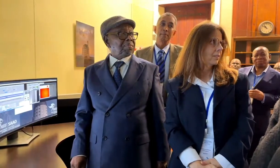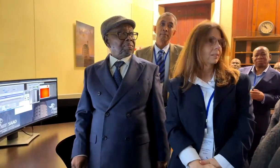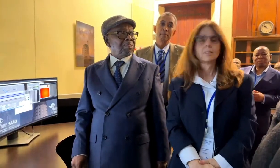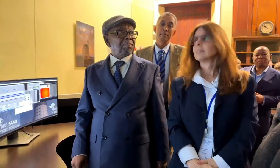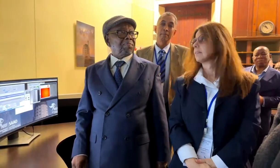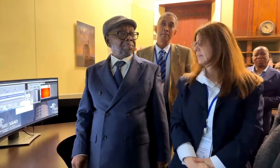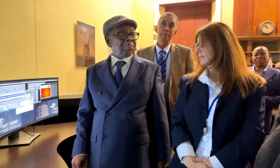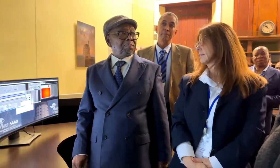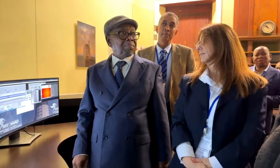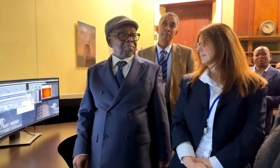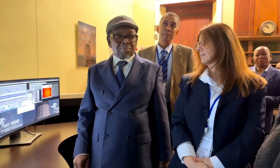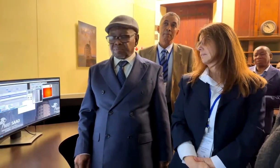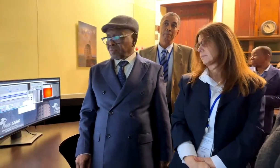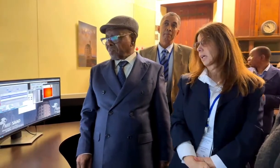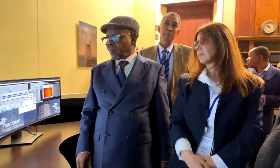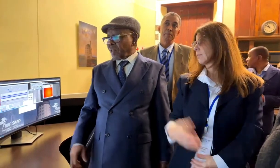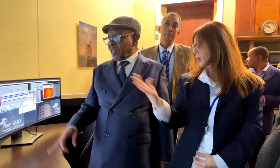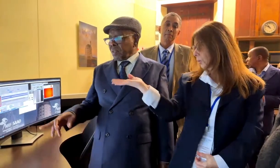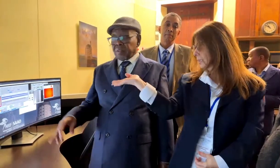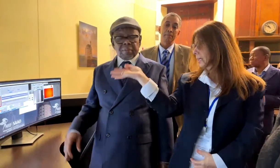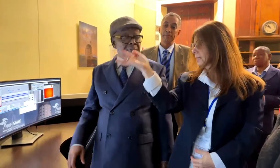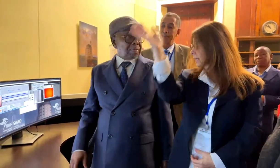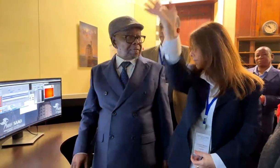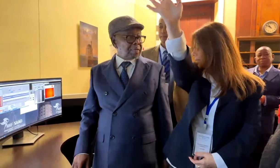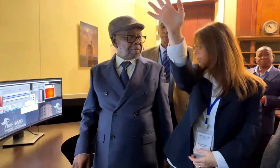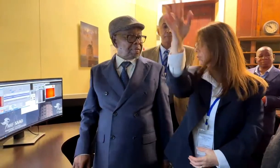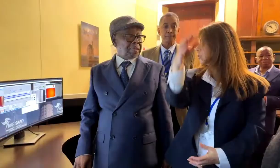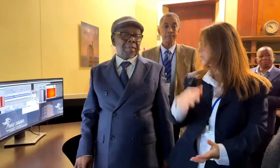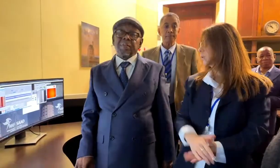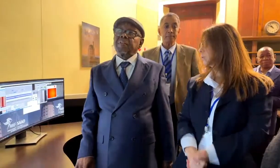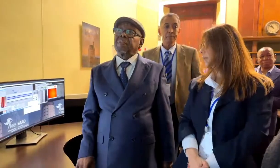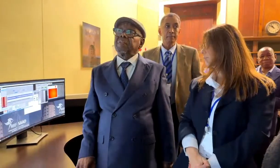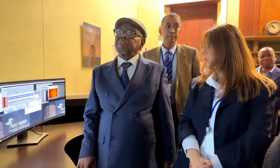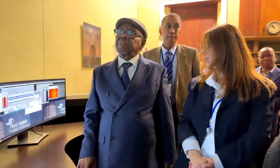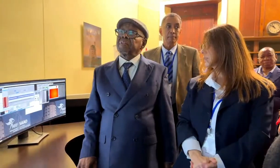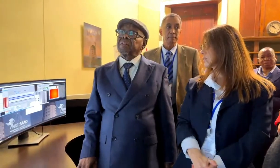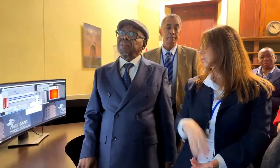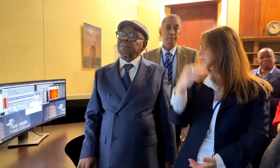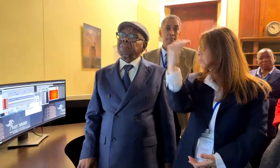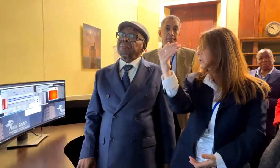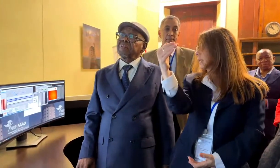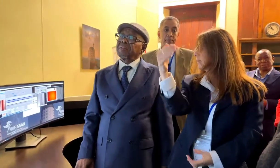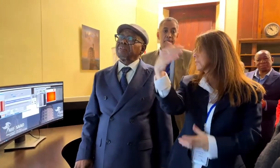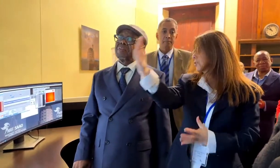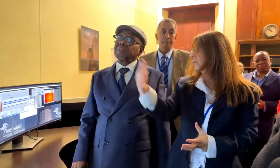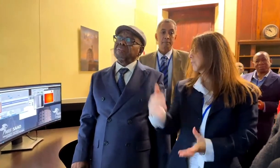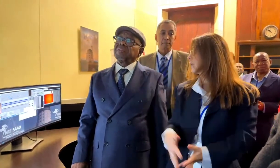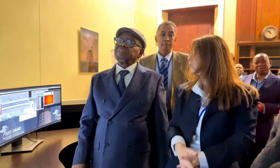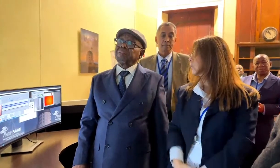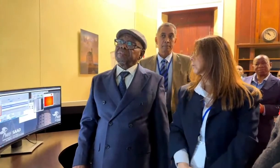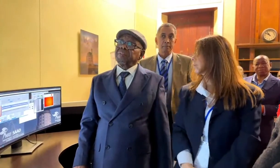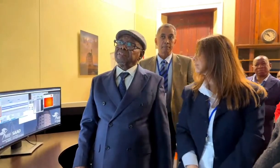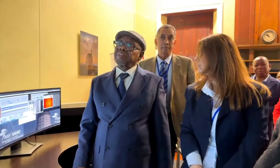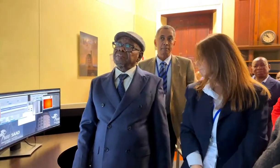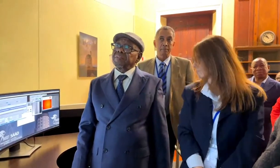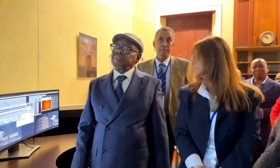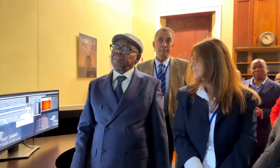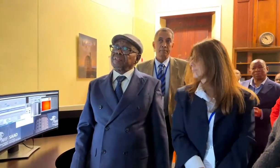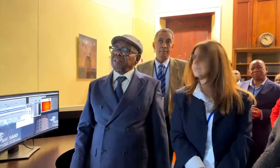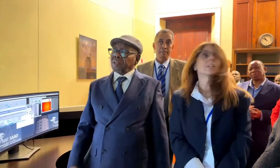ready about the object you're moving. And the following day, the data is sent to the people that requested it. So in the morning, it's ready for them to work